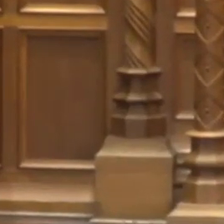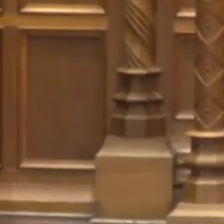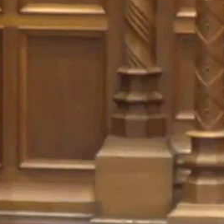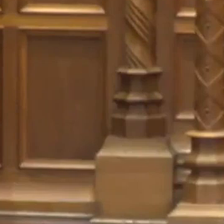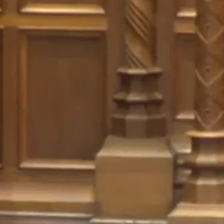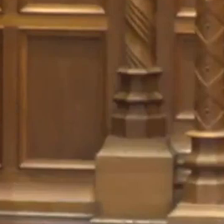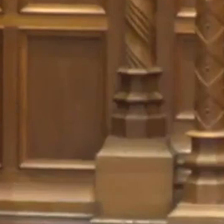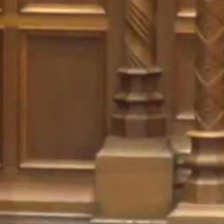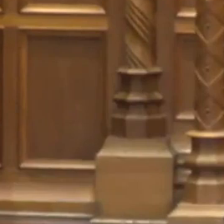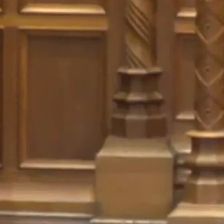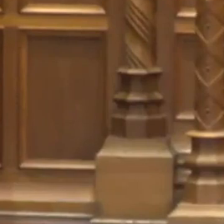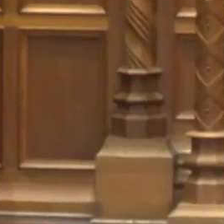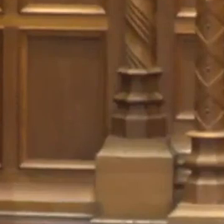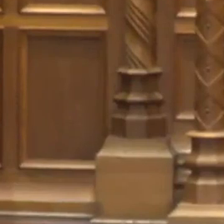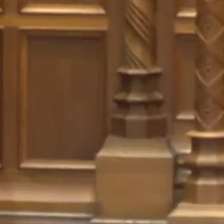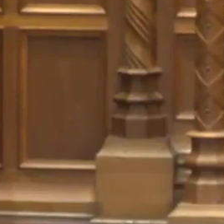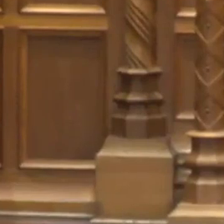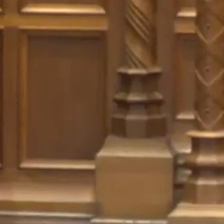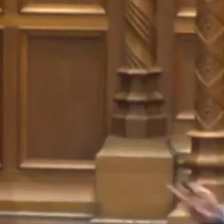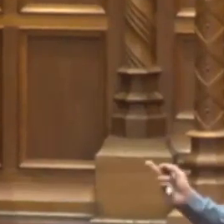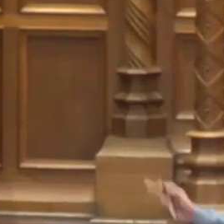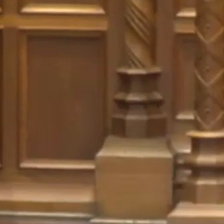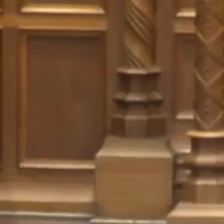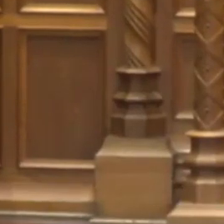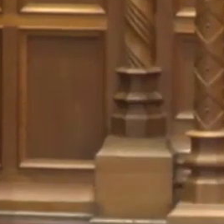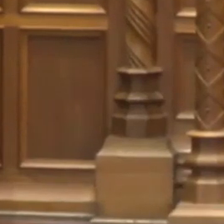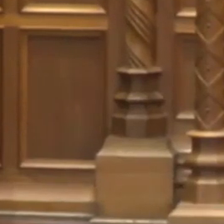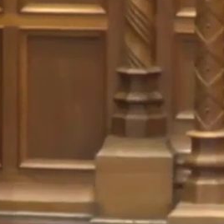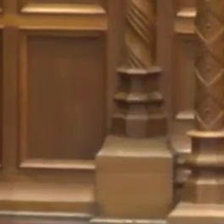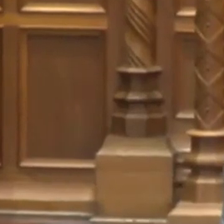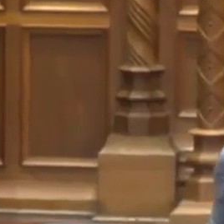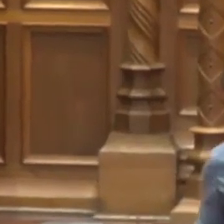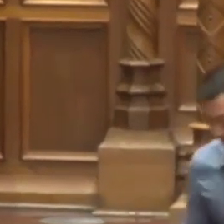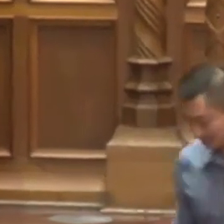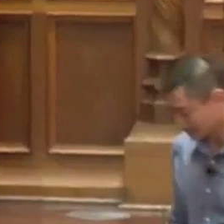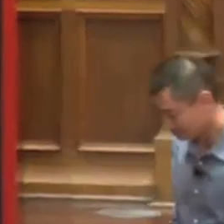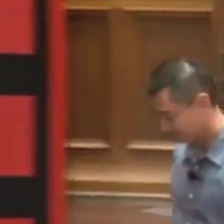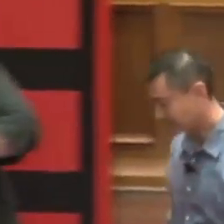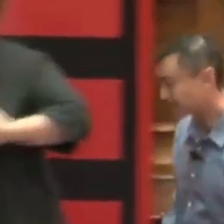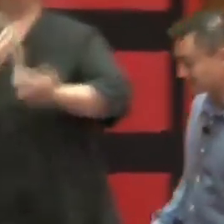Enjoy your time in the paleo-digital age and enjoy the remaining talks. Thank you.